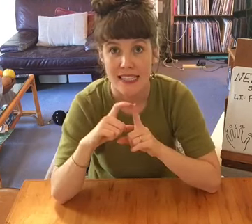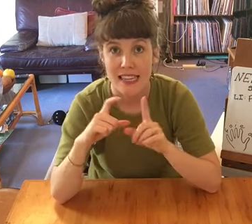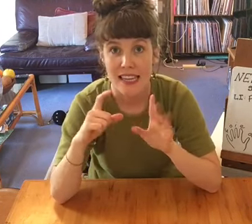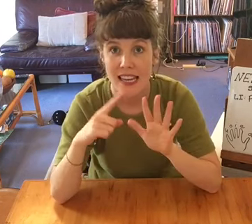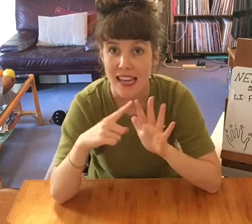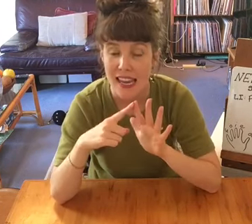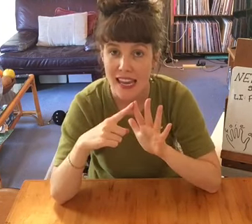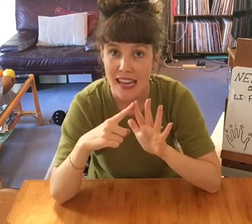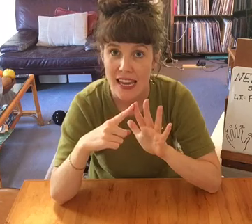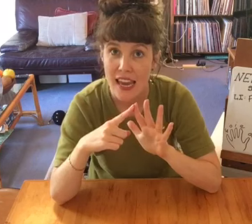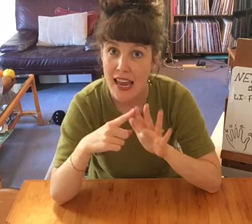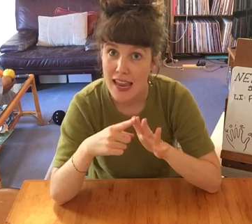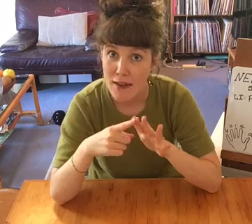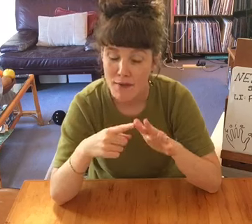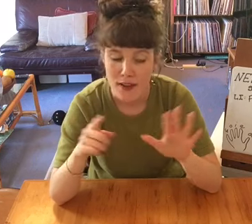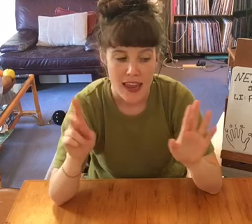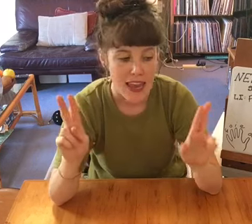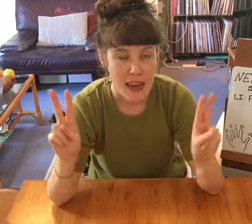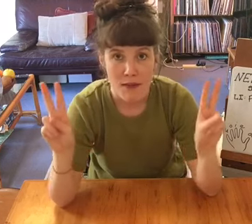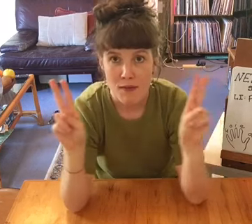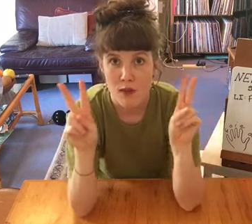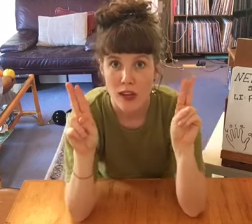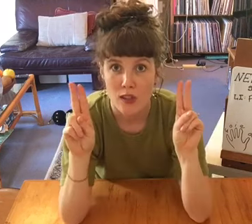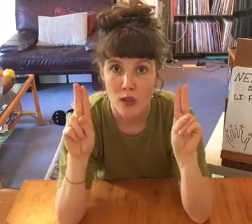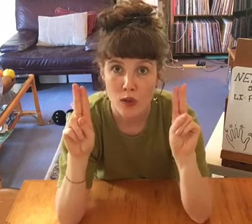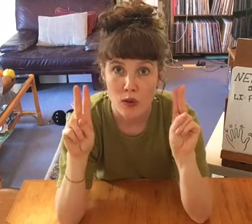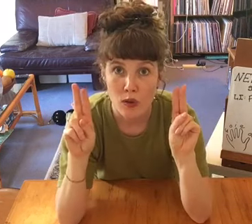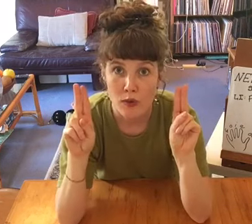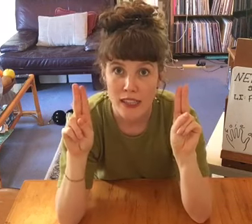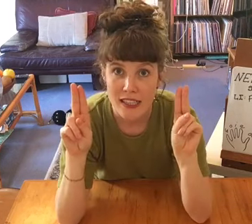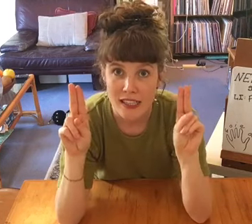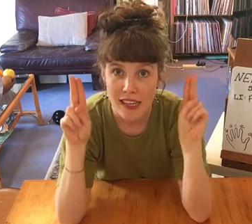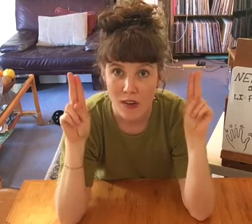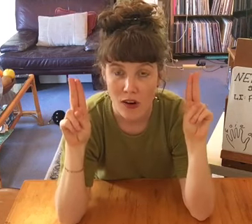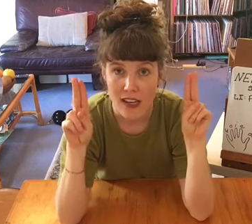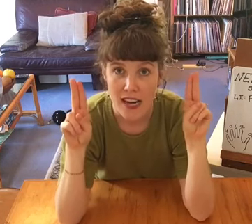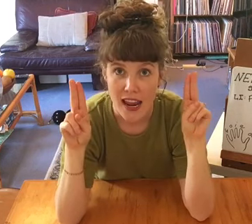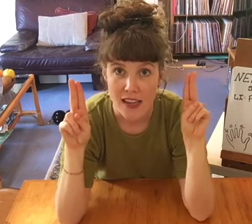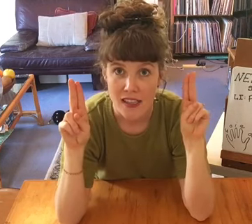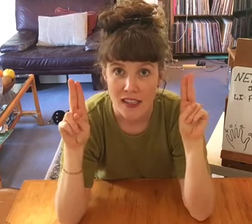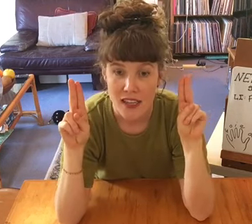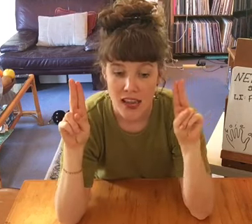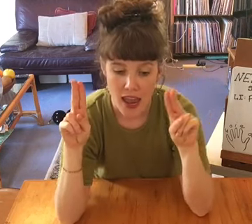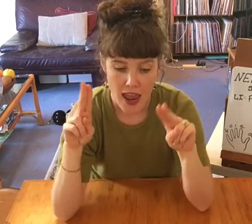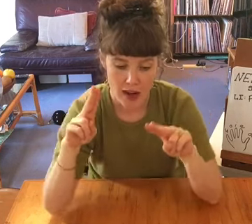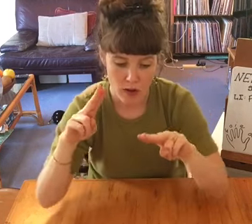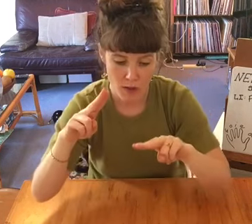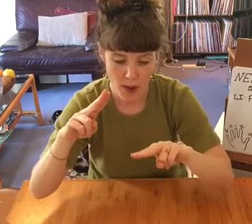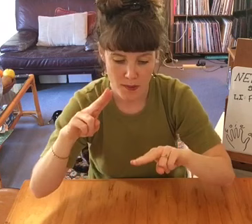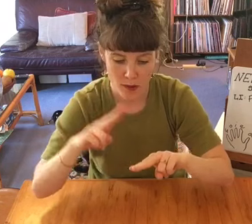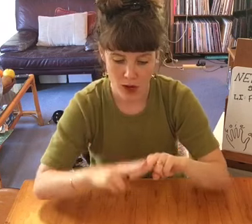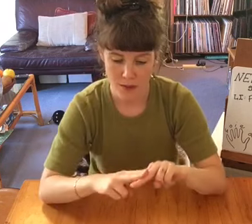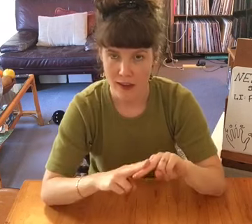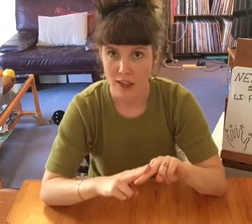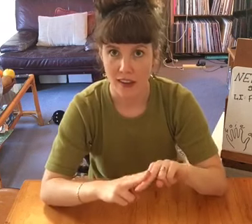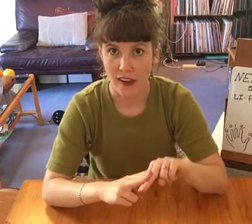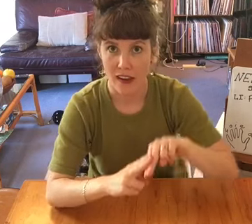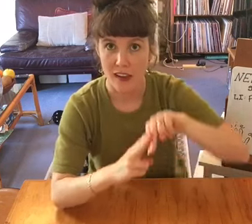D, E, F. F, you get two fingers together on each hand and you pop them on top of each other. Can you